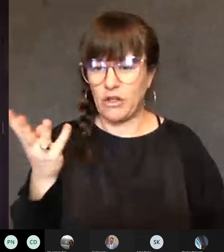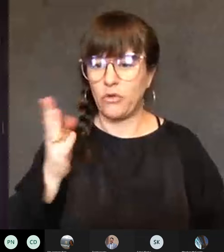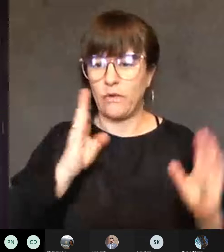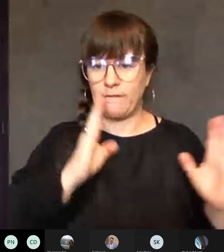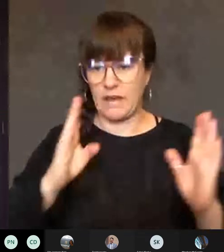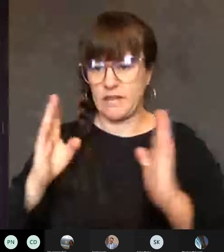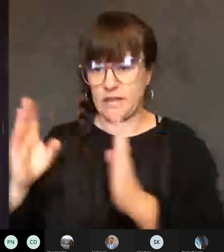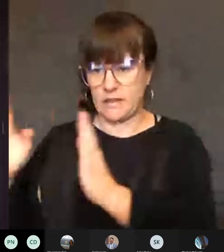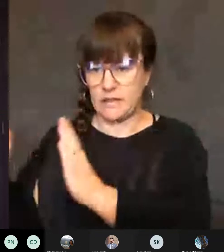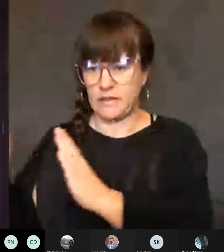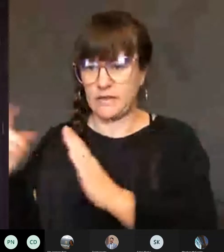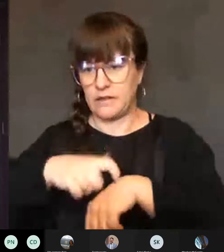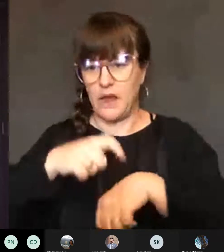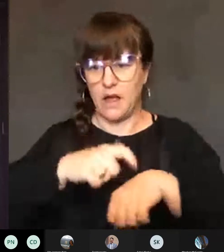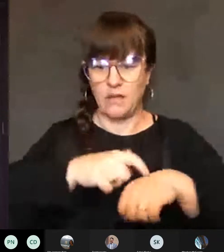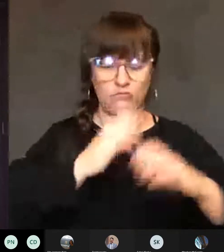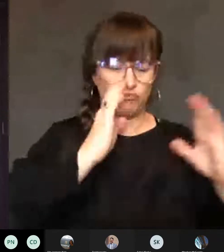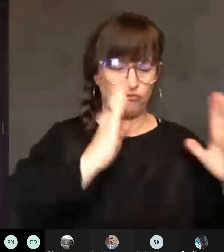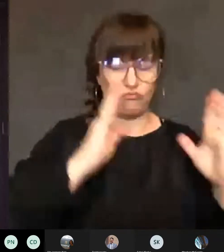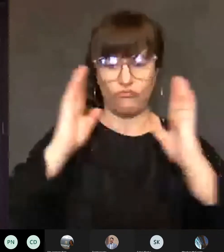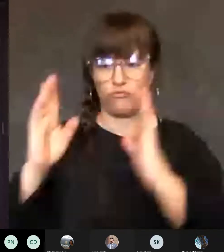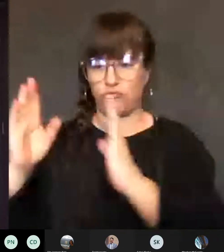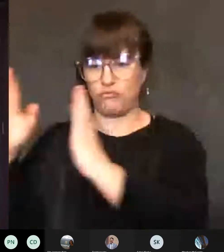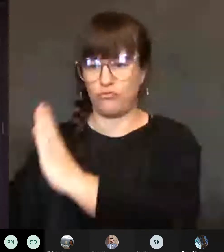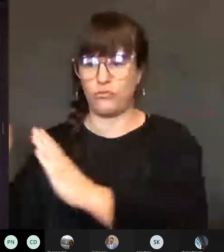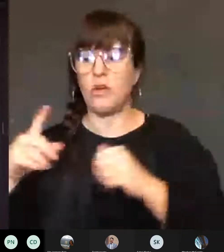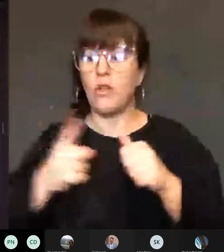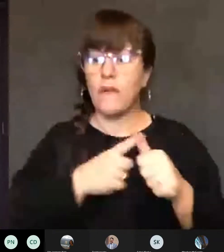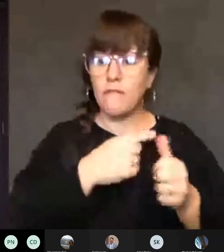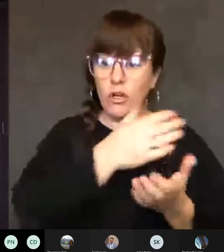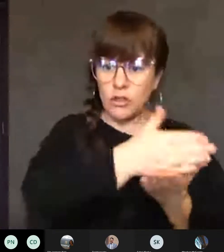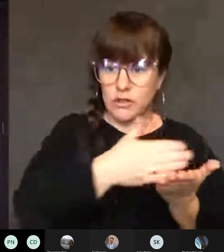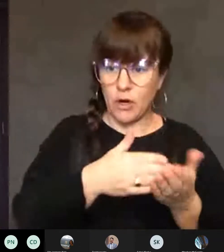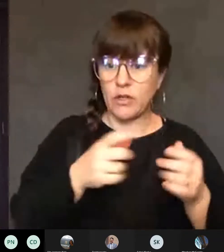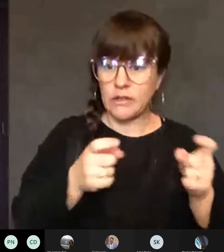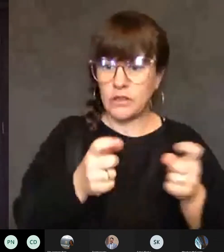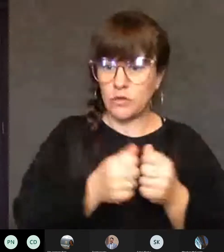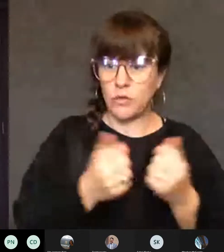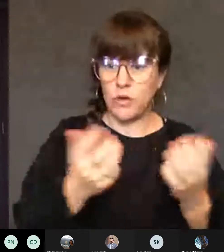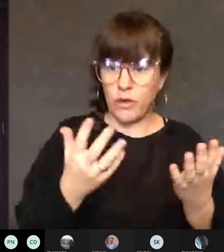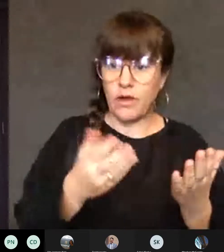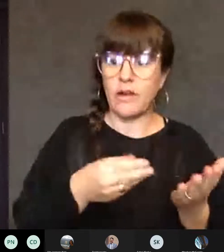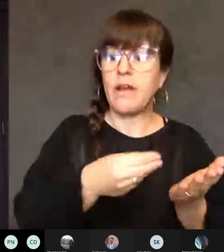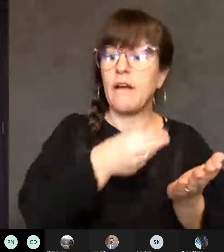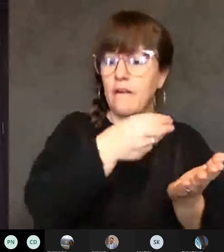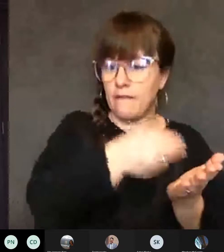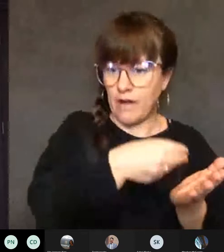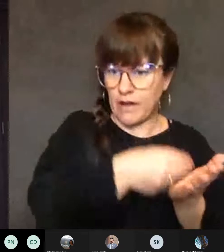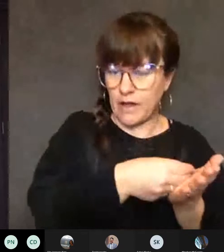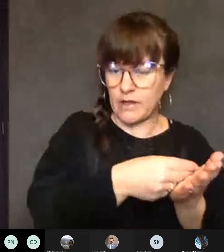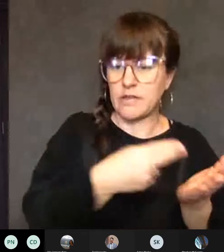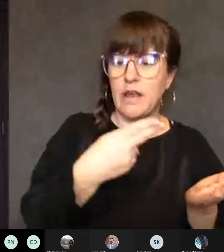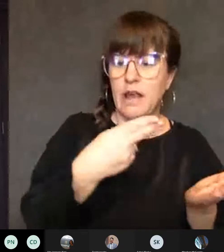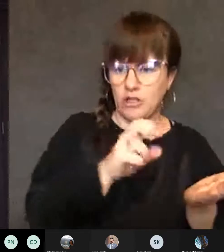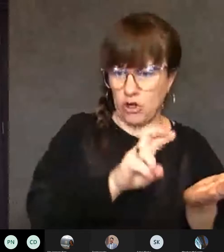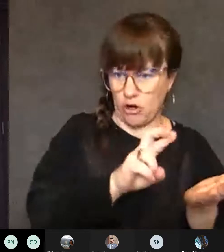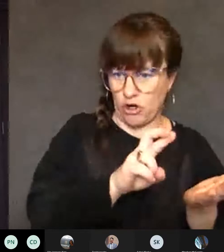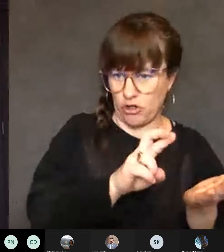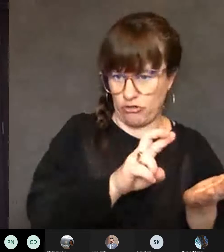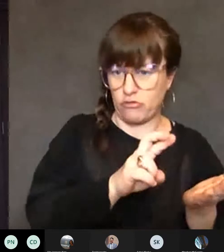one time and expect people to deal with that. So in the first phase, we'll deal with finance and HR.